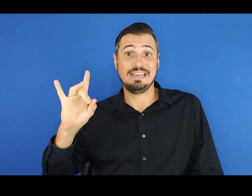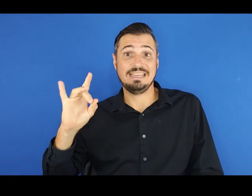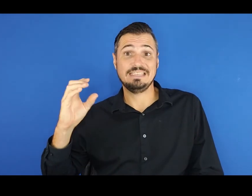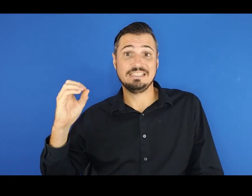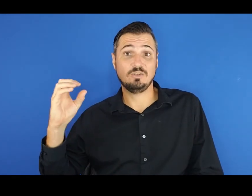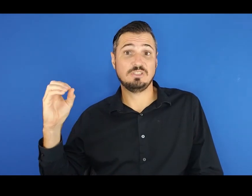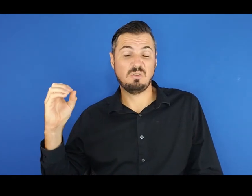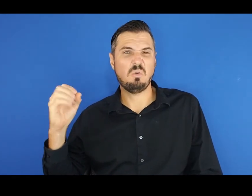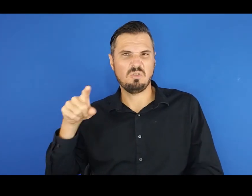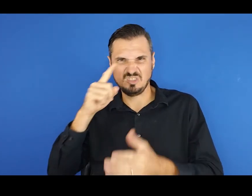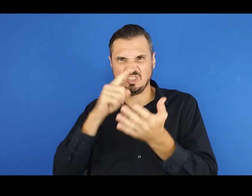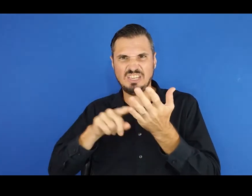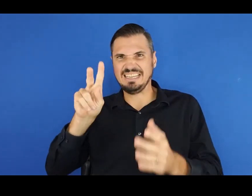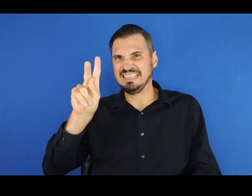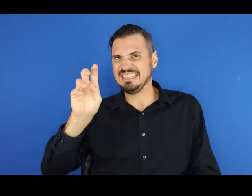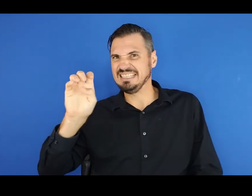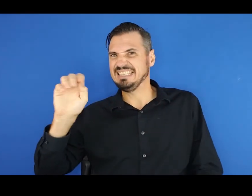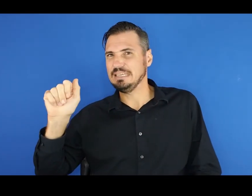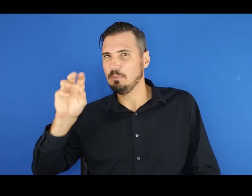241-1800.